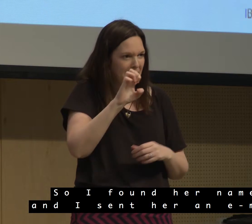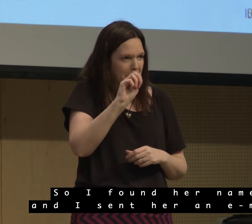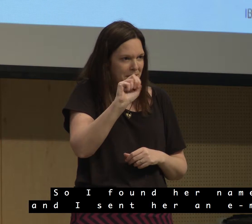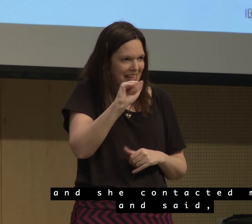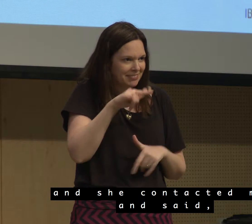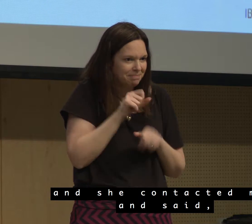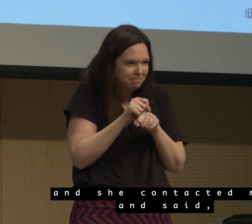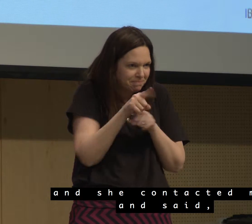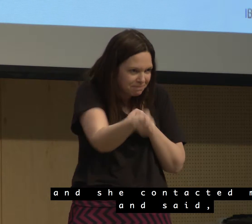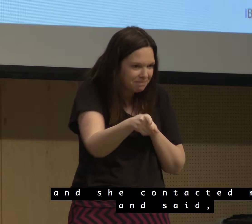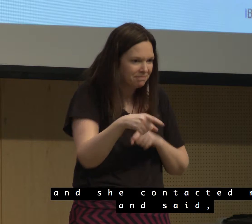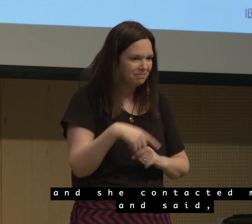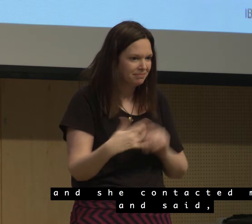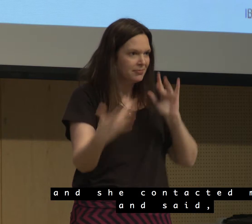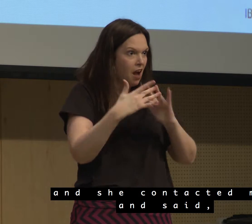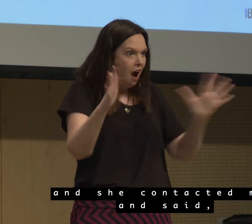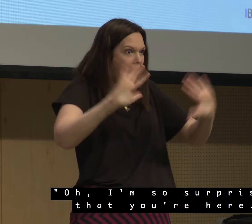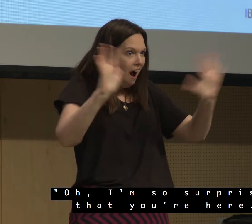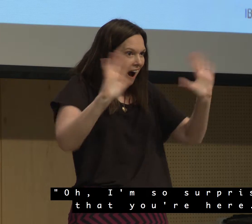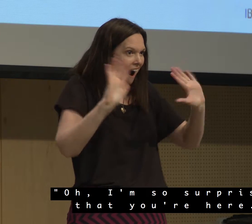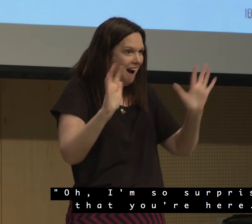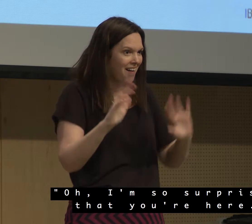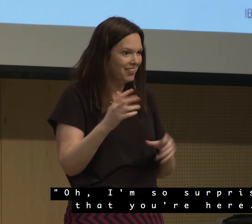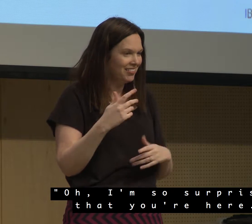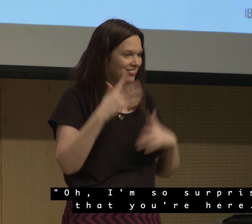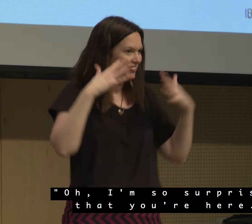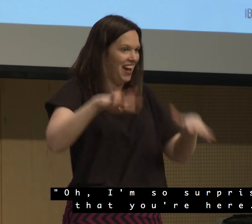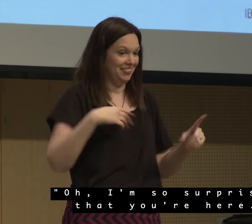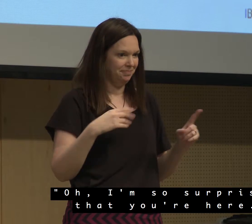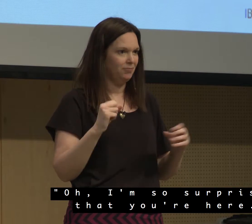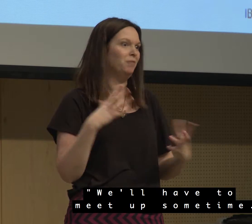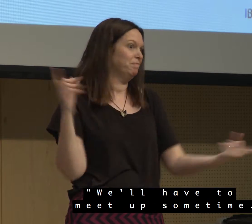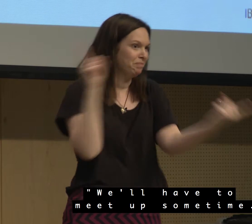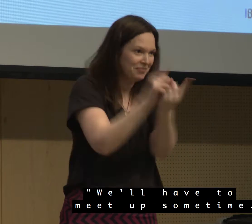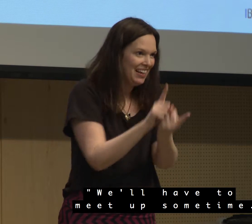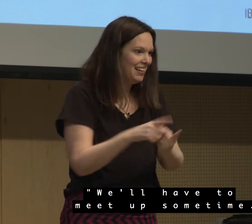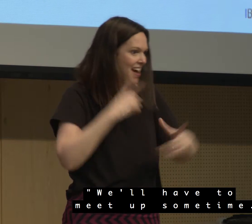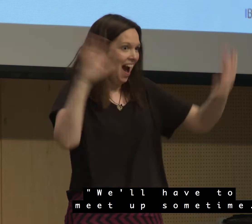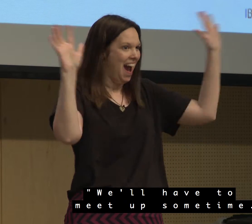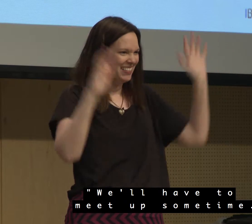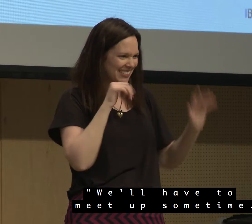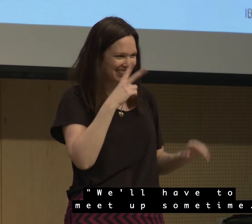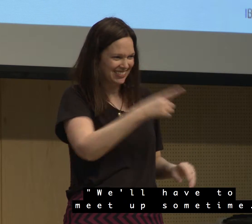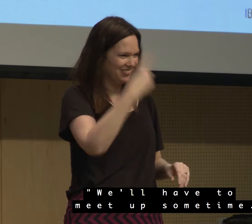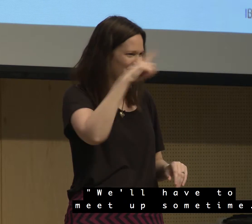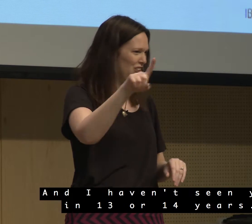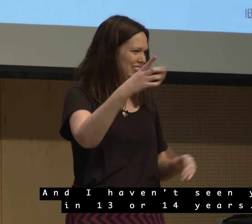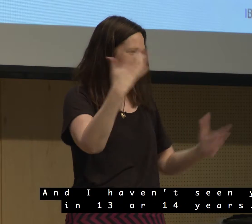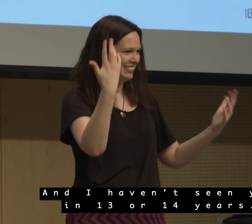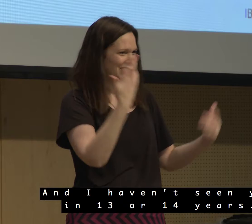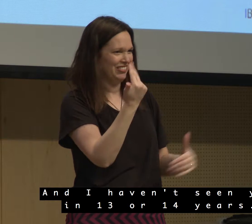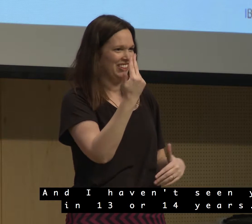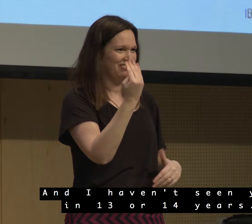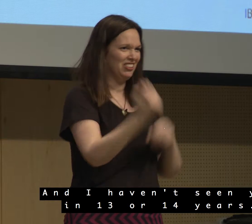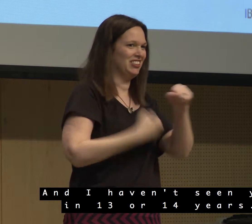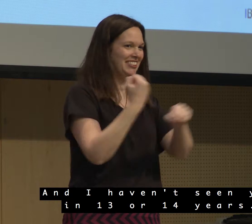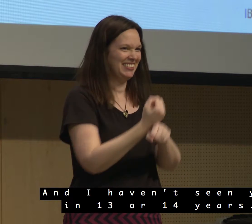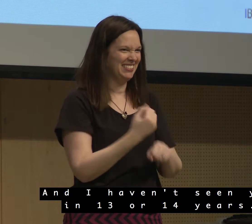sent her an email, and she contacted me and said, "Oh, I'm so surprised that you're here. We'll have to meet up sometime." And I haven't seen you in 13